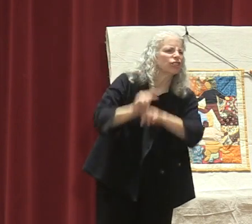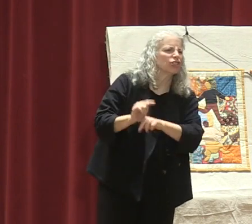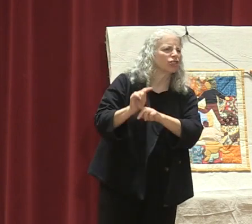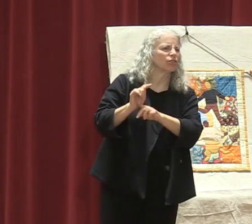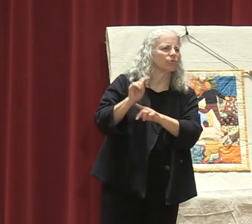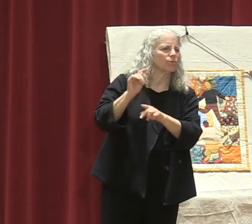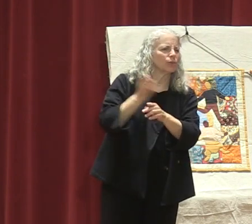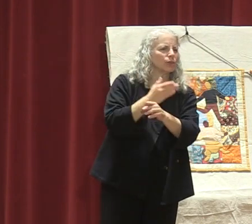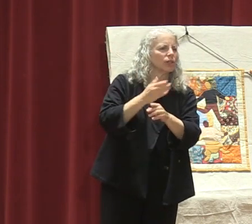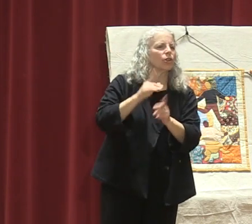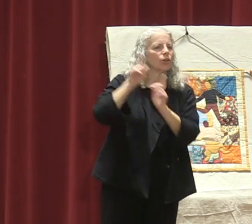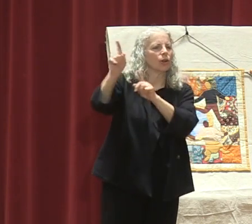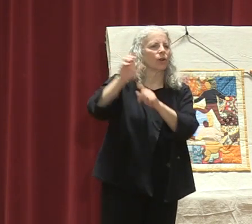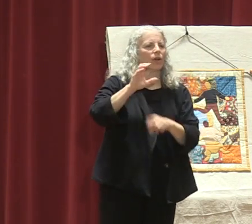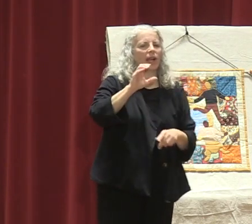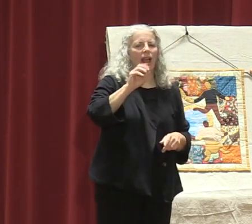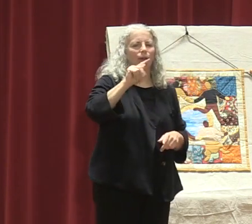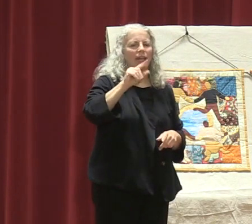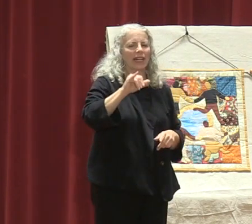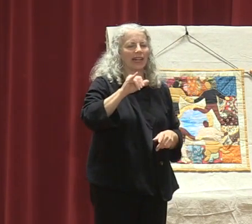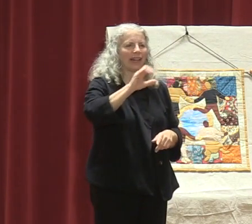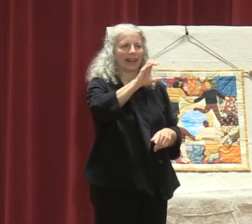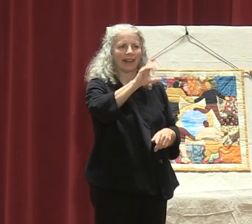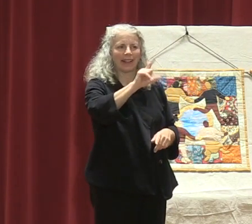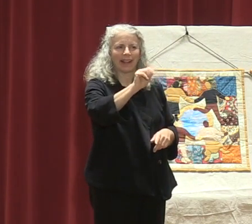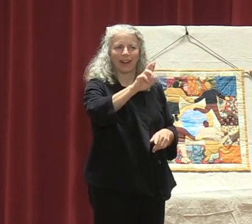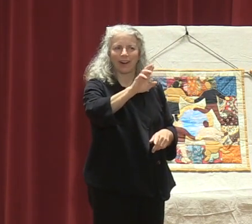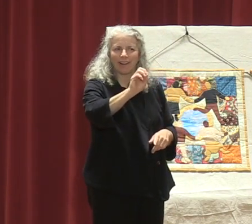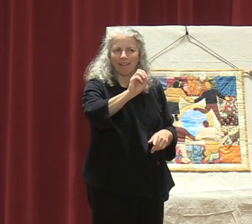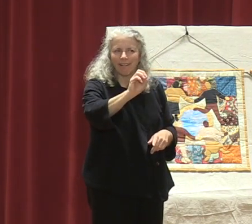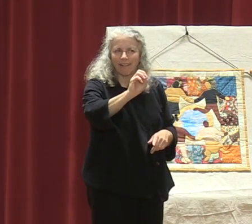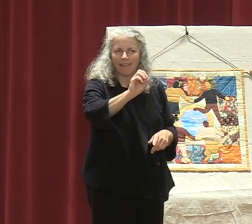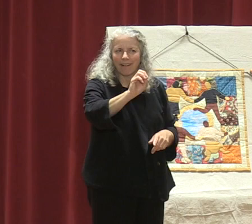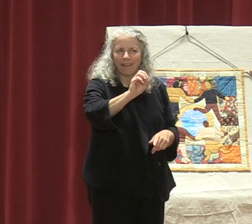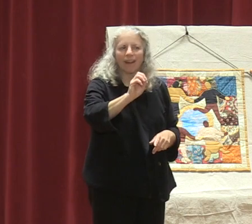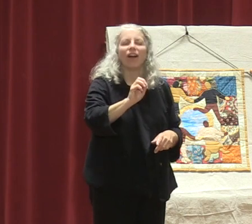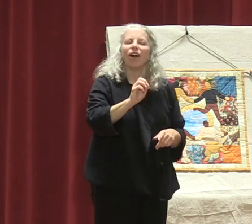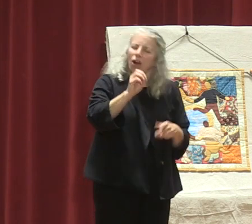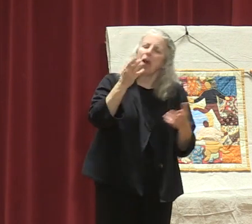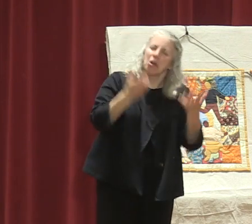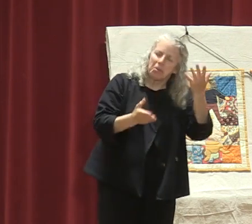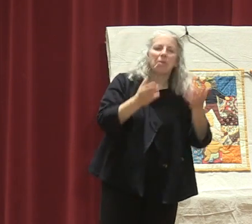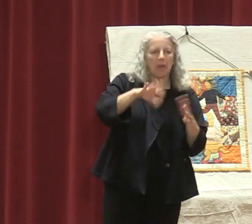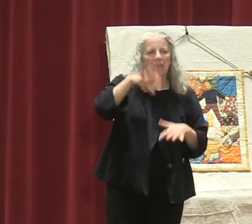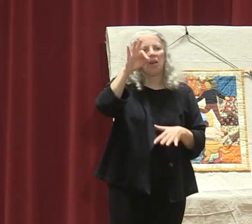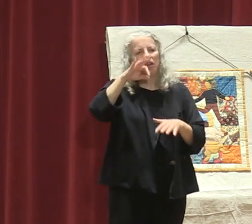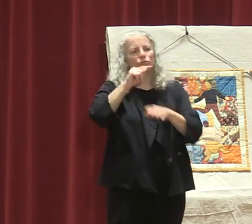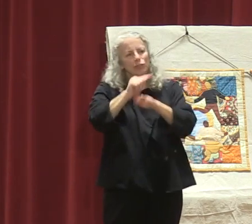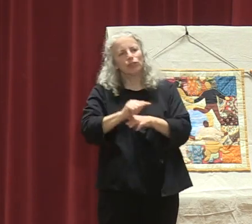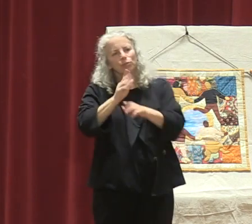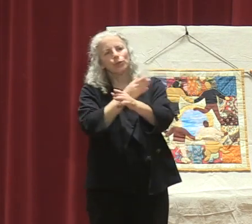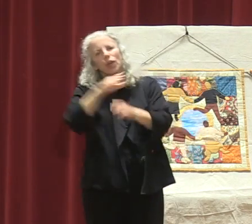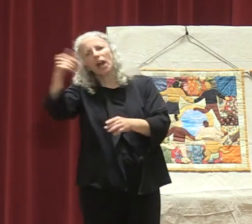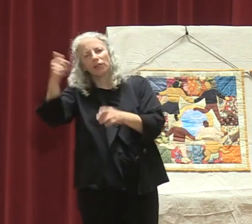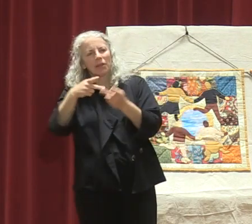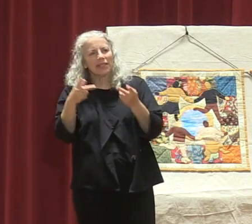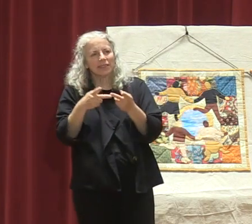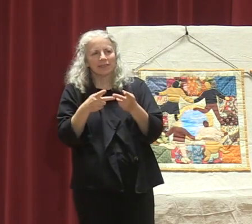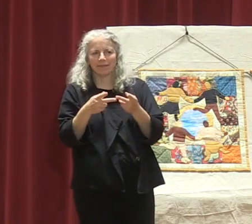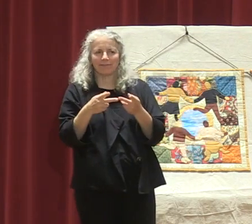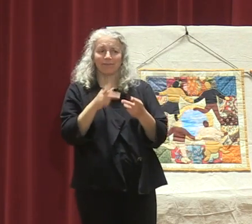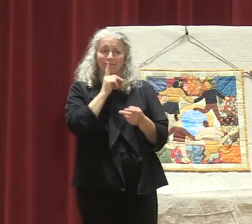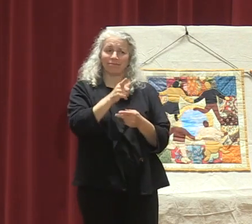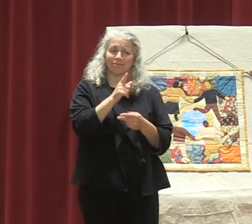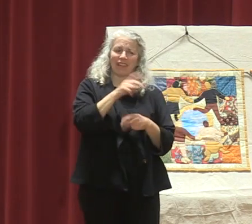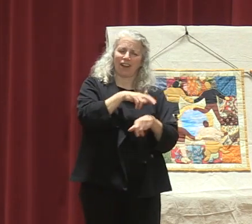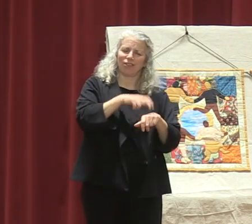the County Clare. Not to say that you won't find traditional music in other counties, but Ireland